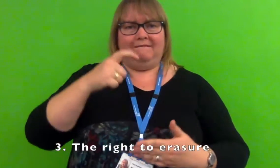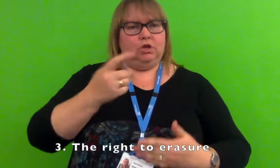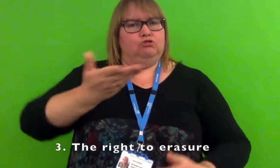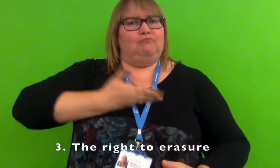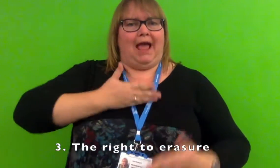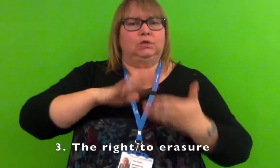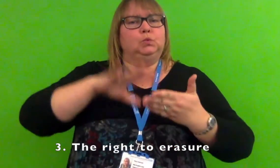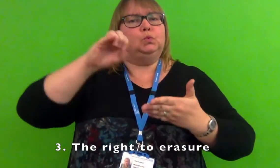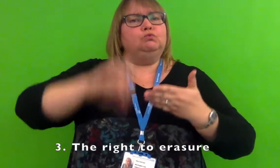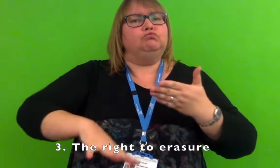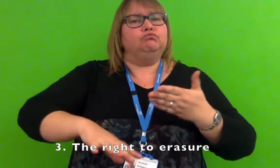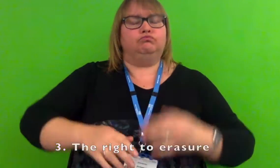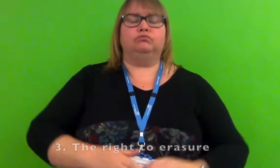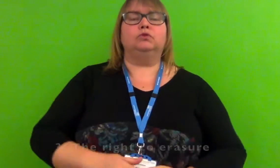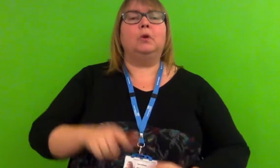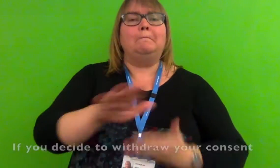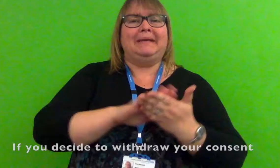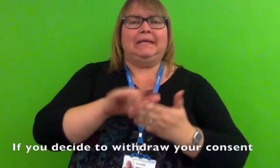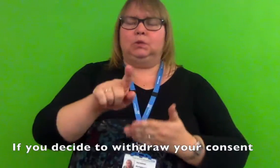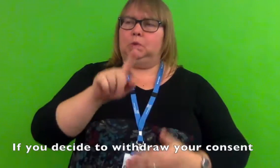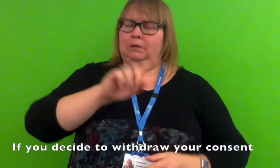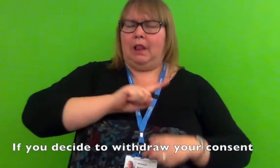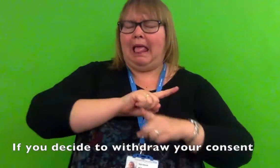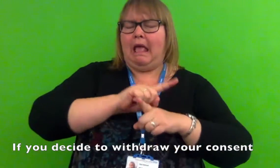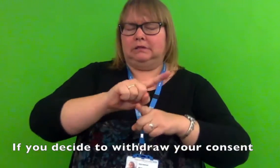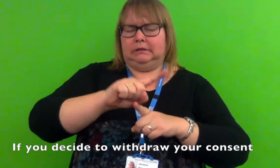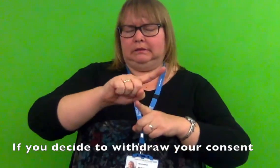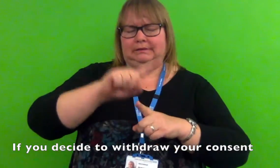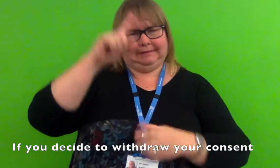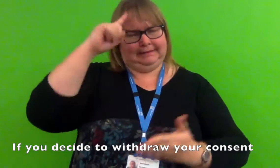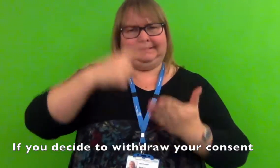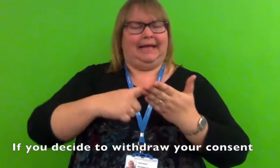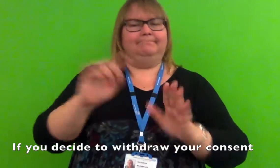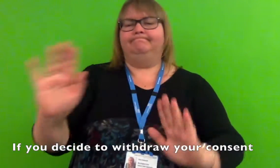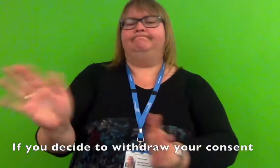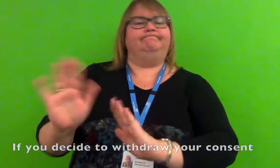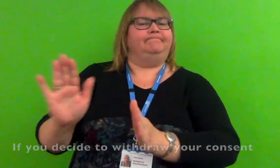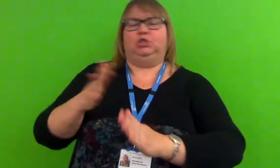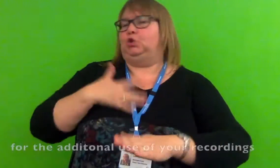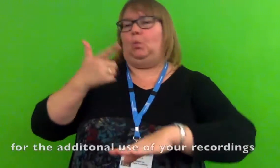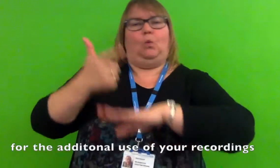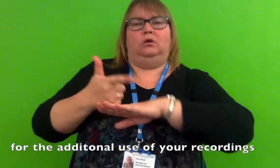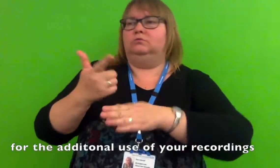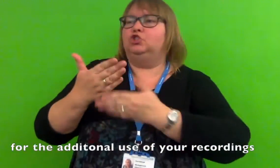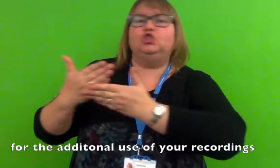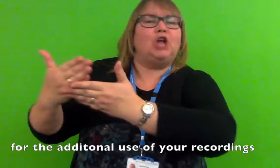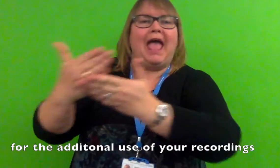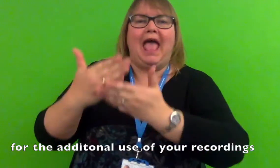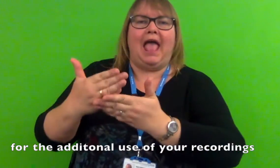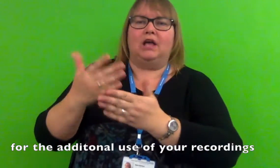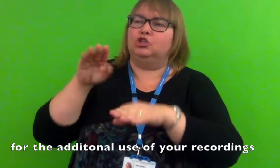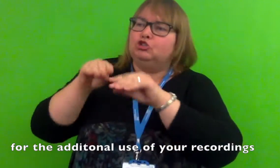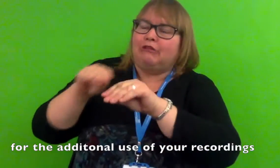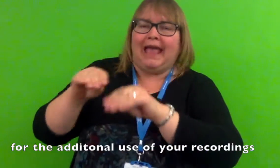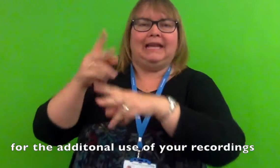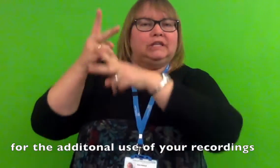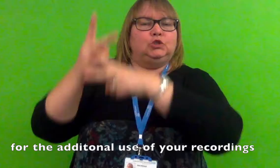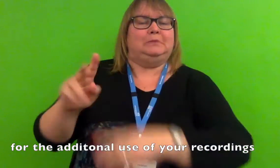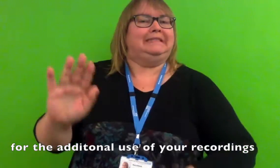3. The right to erasure. If you decide to withdraw your consent for the additional use of your